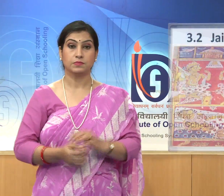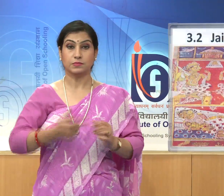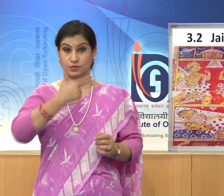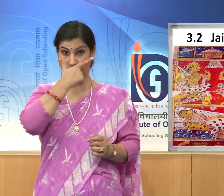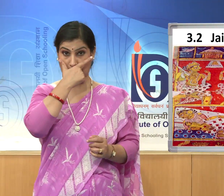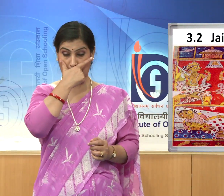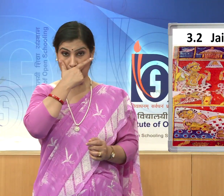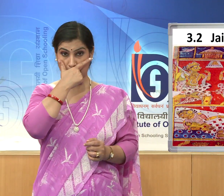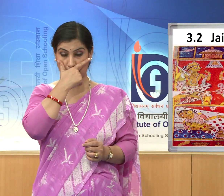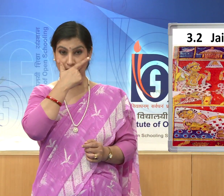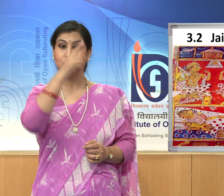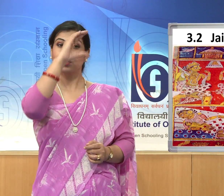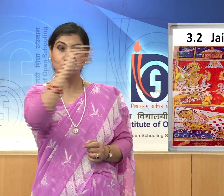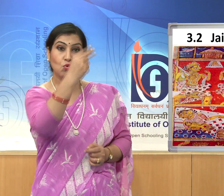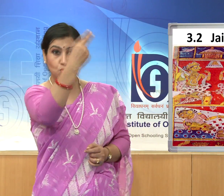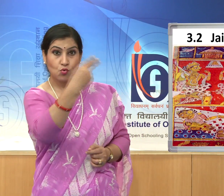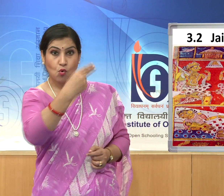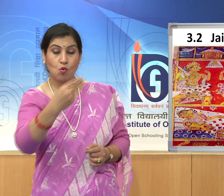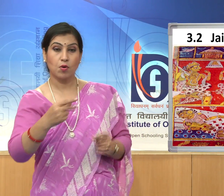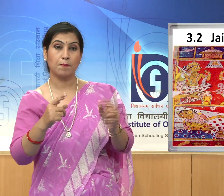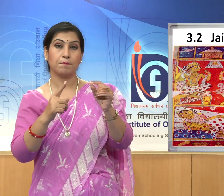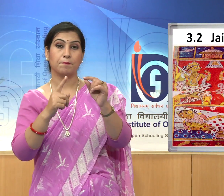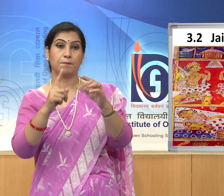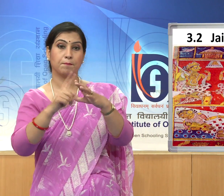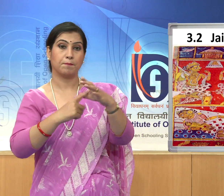Jain miniature painting.